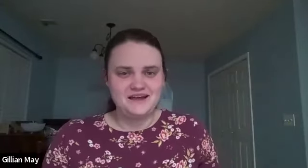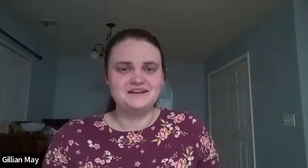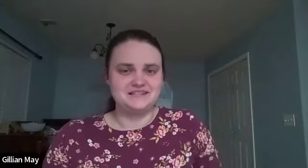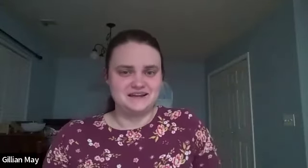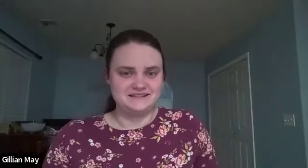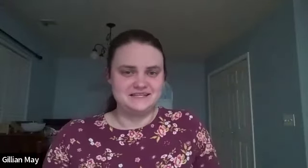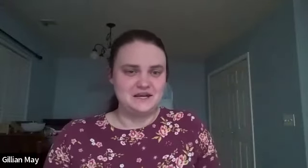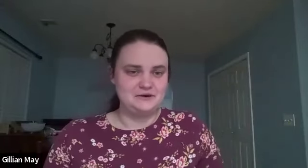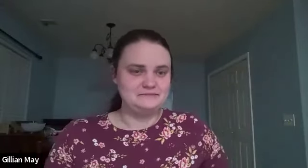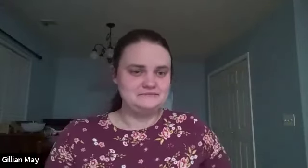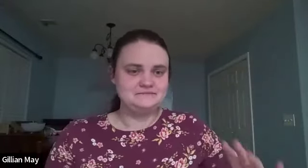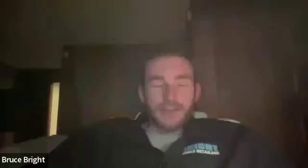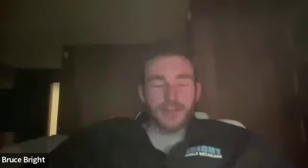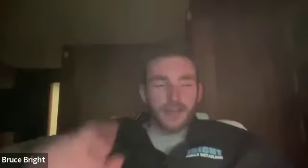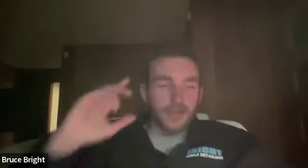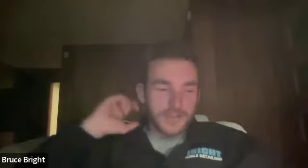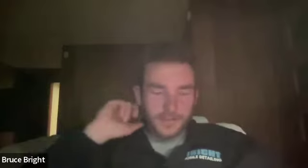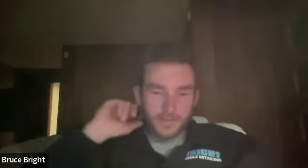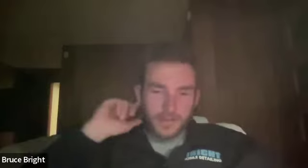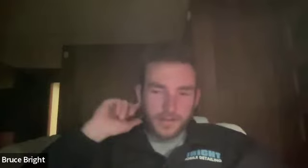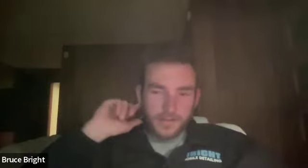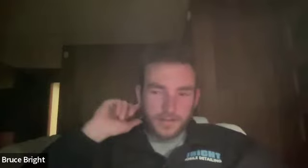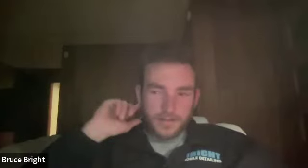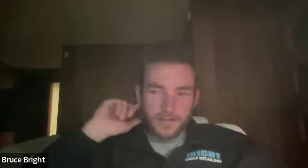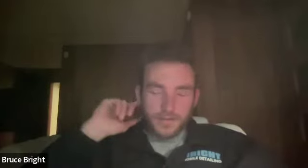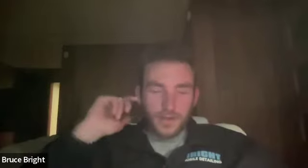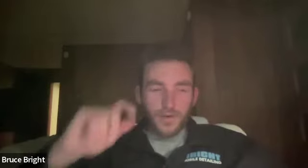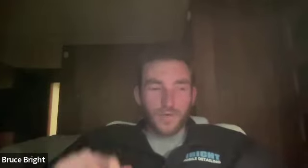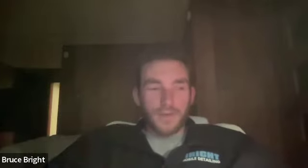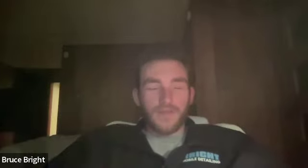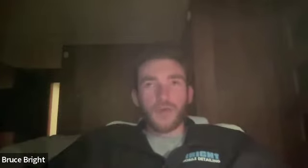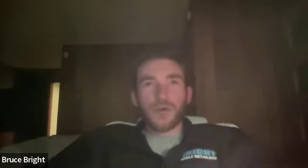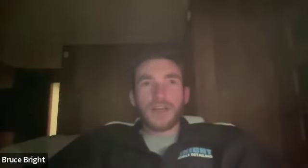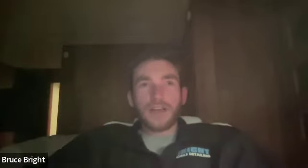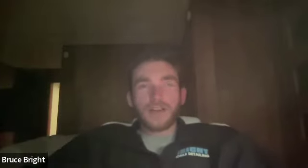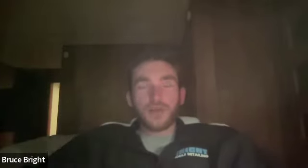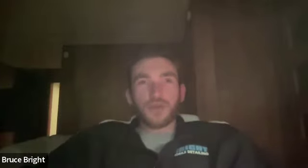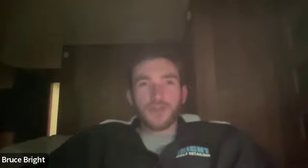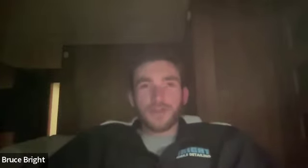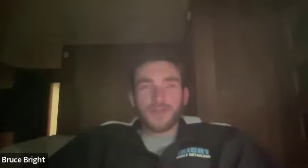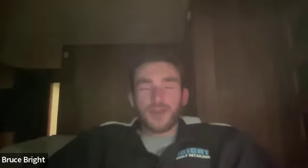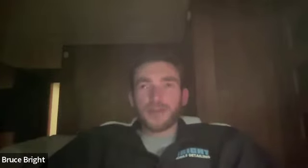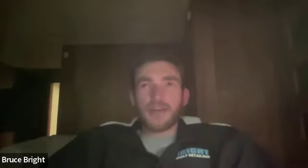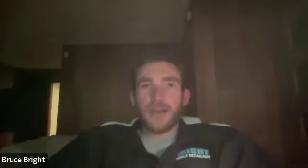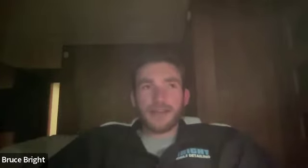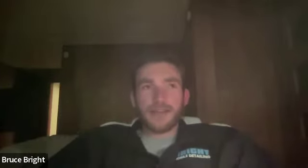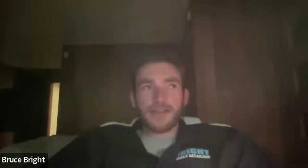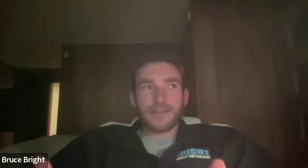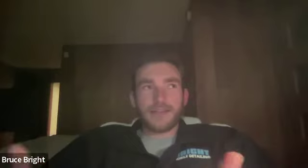lot of signs. I know. I've actually got a question. Yes. So if you were gonna, so say you're like,